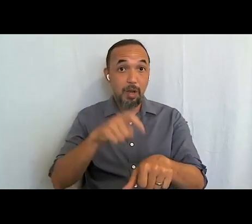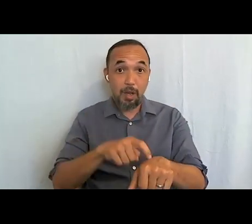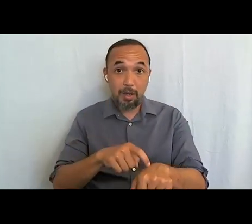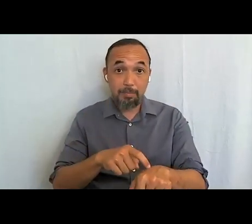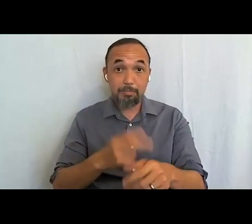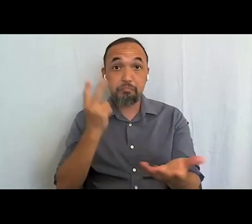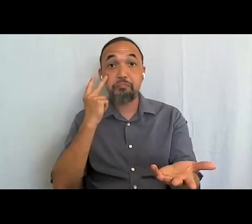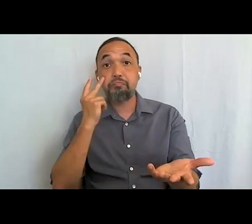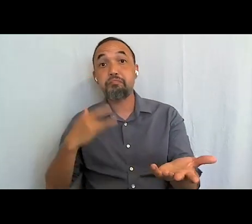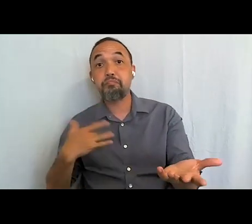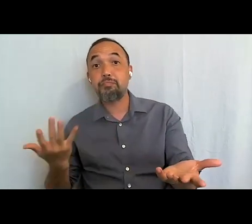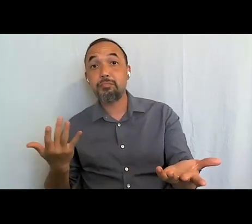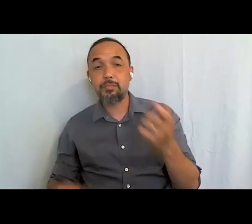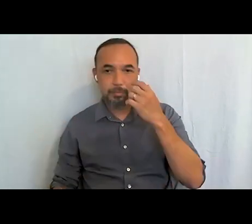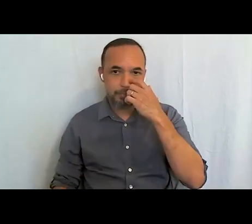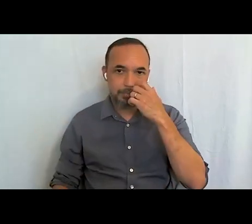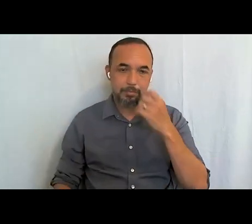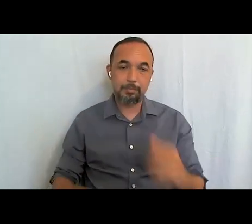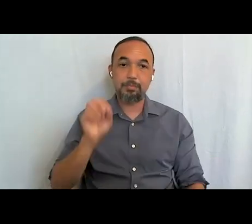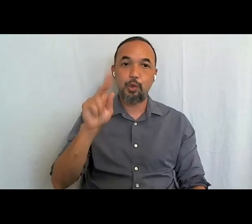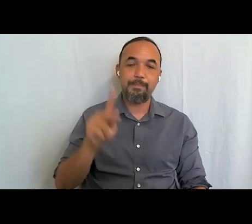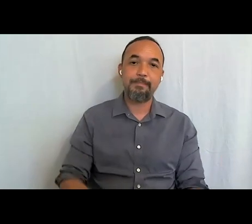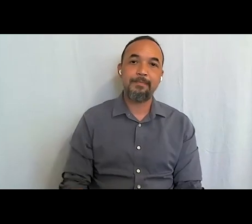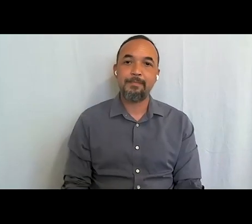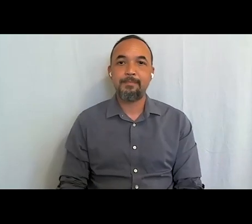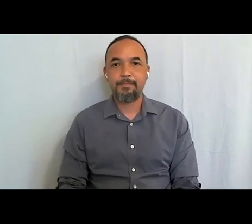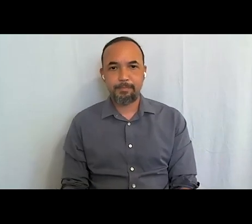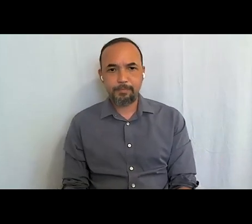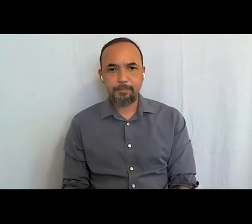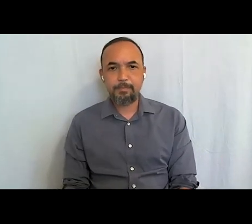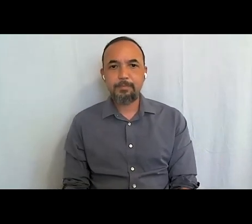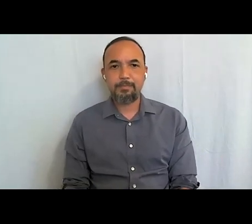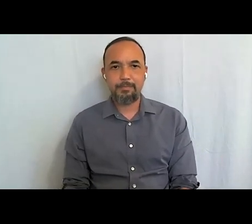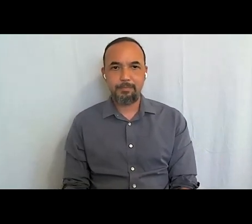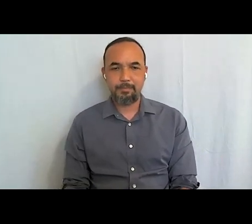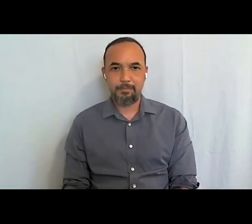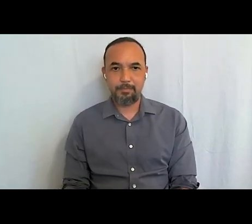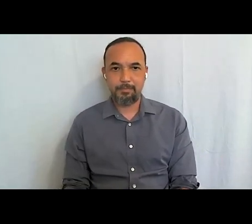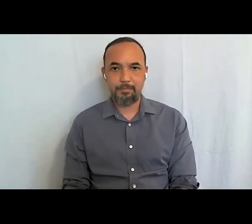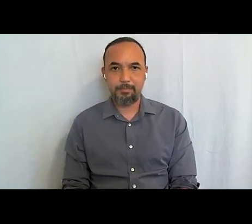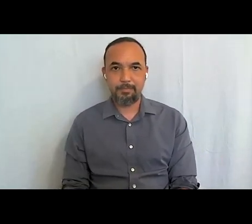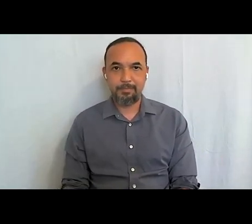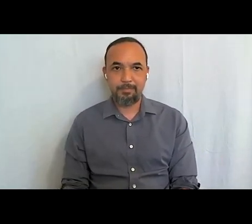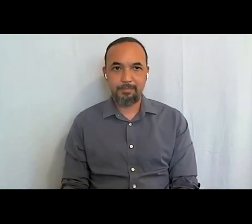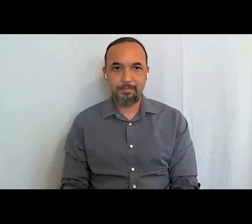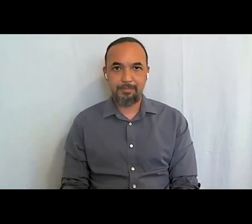see. All right. So can we give the top tier class to the